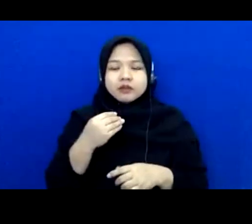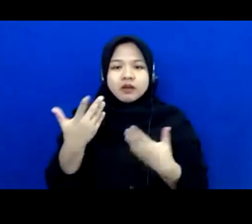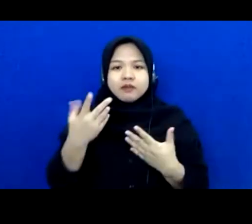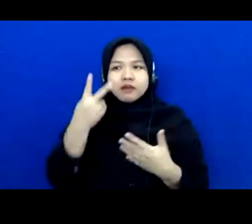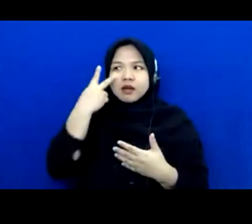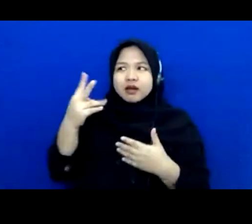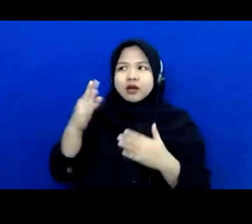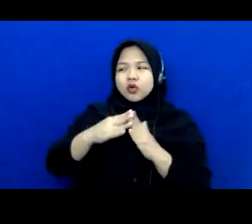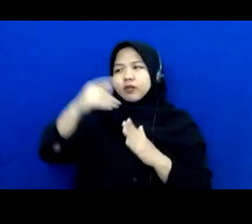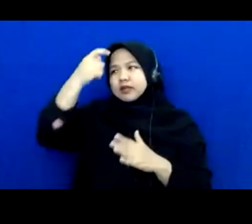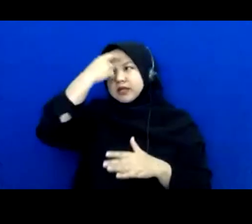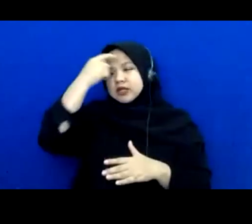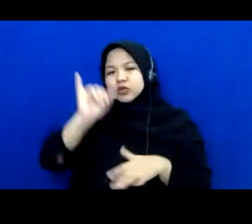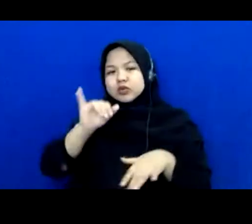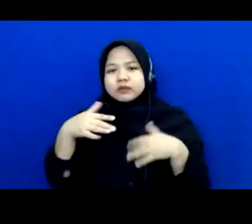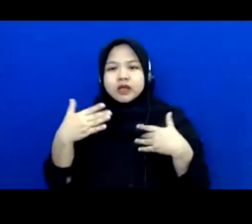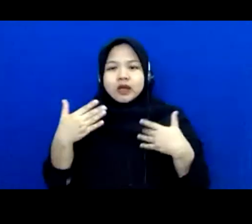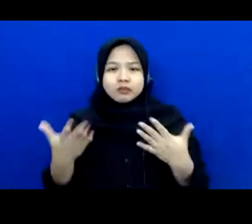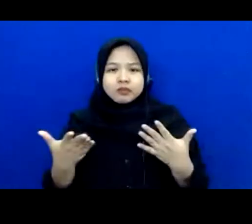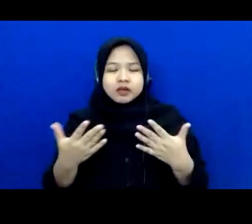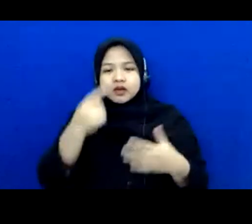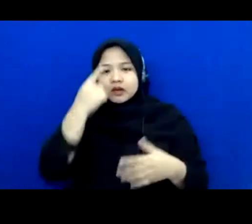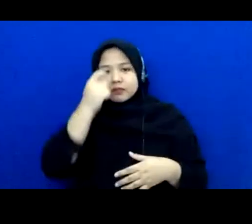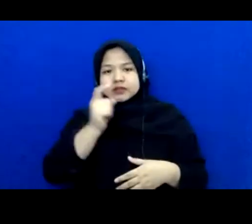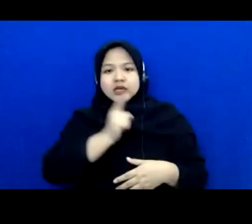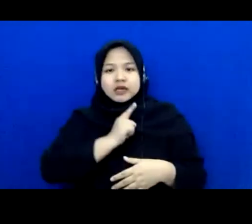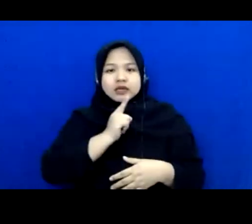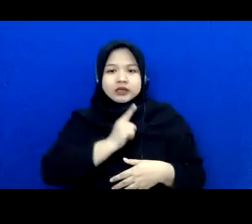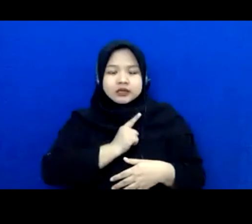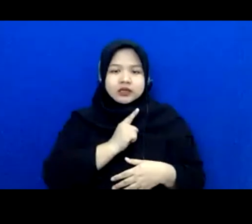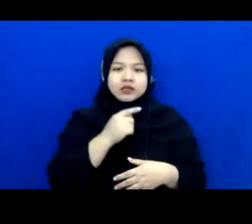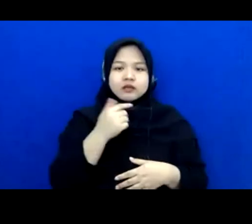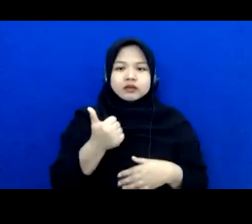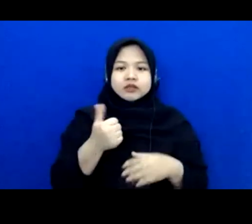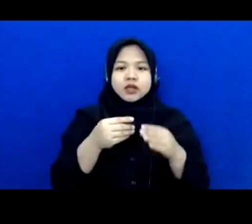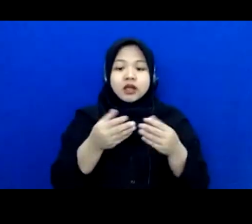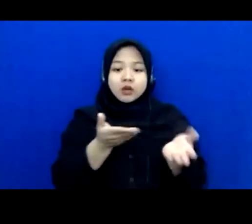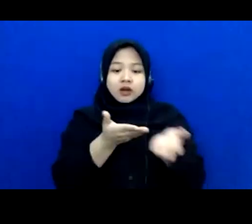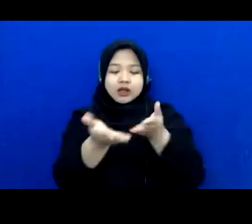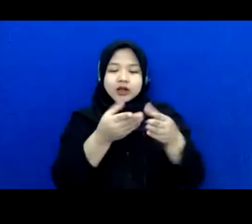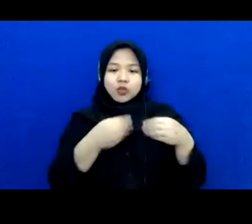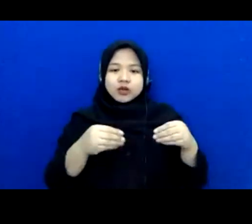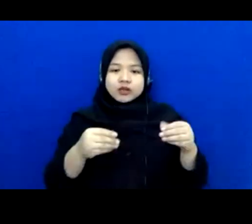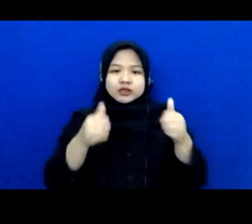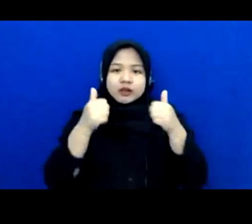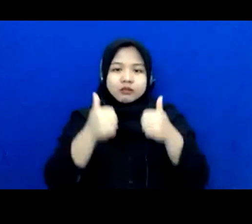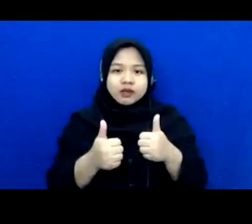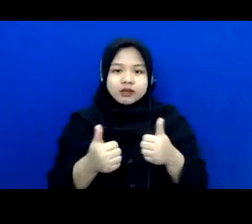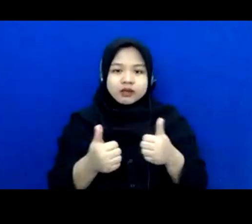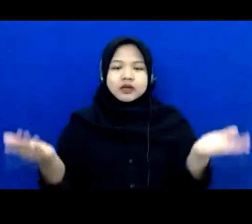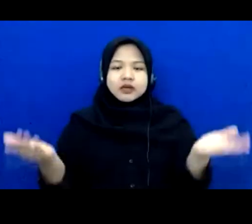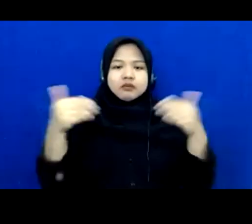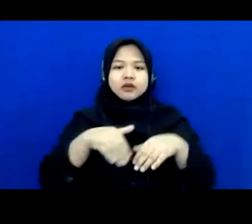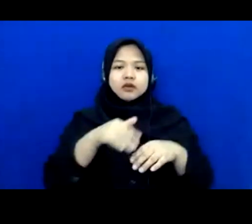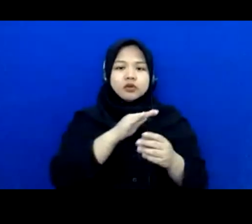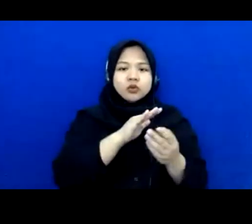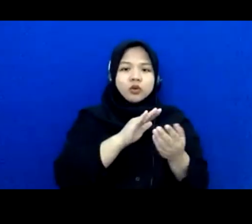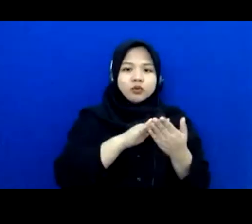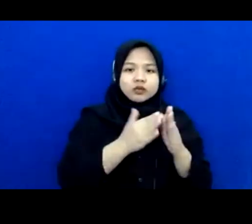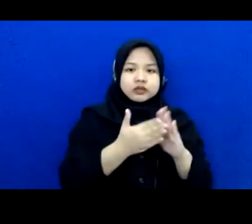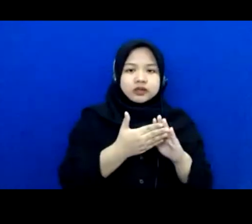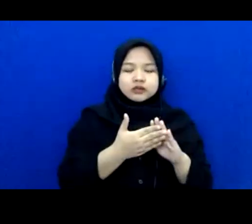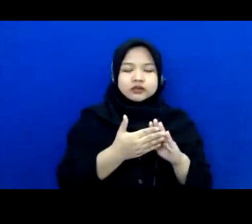like and to feel confident that they would have quality services and then could go back to their community and be advocates for